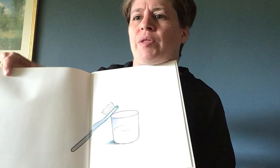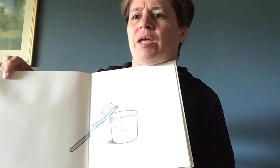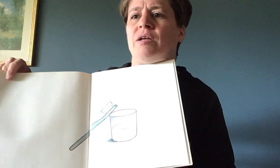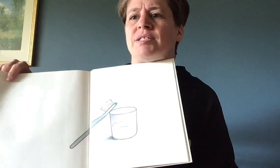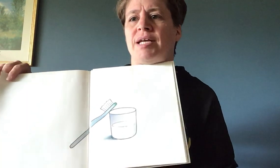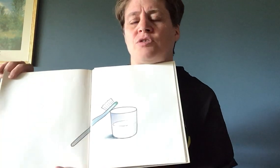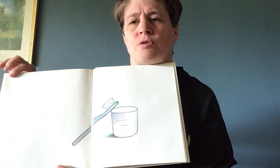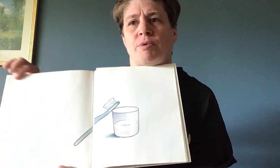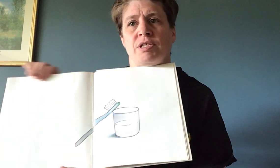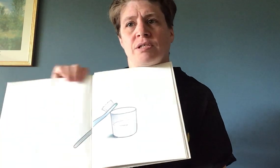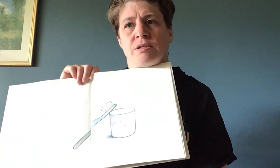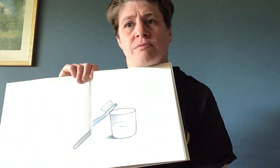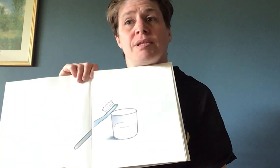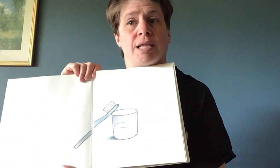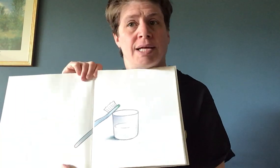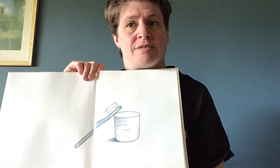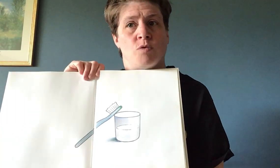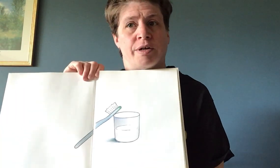And there's that toothbrush with a glass of water.